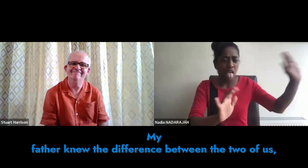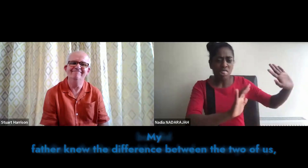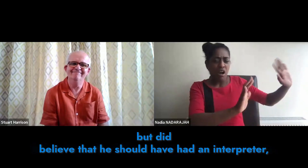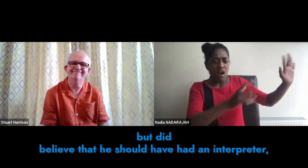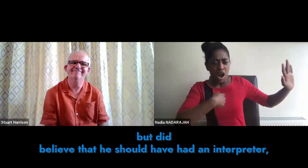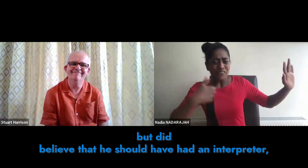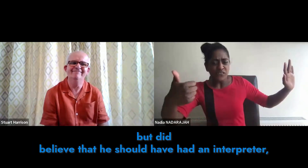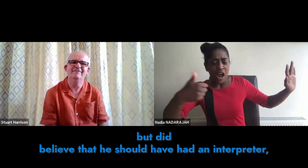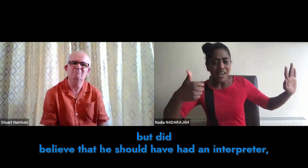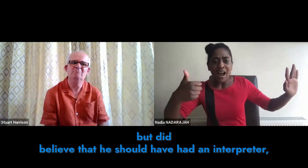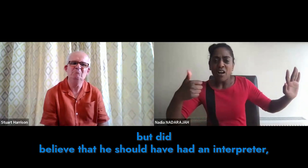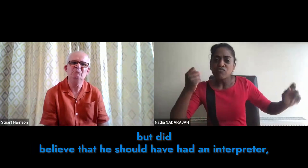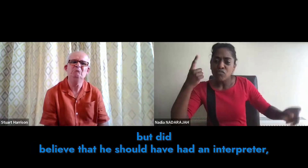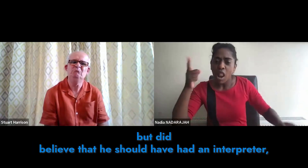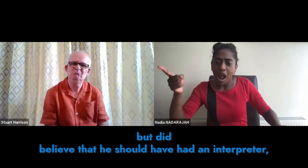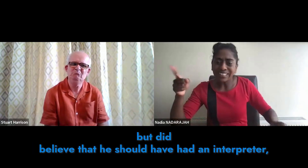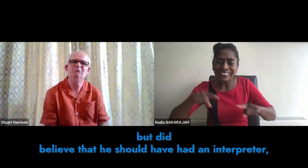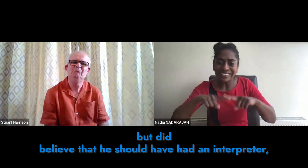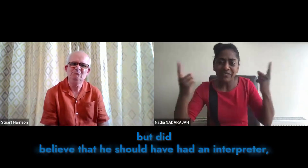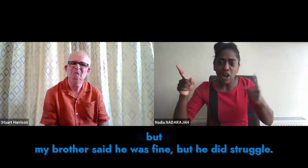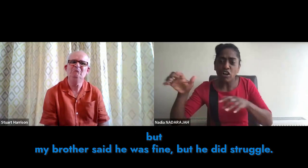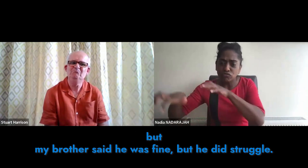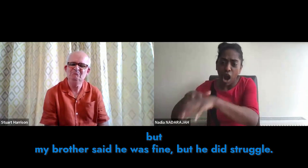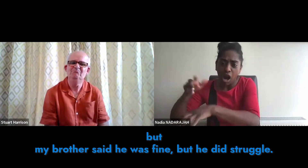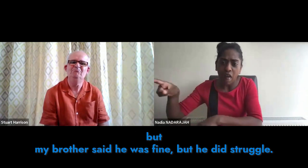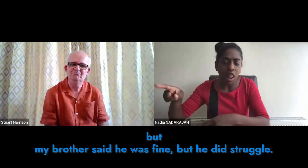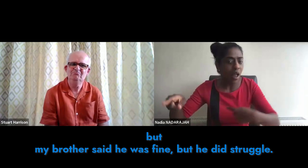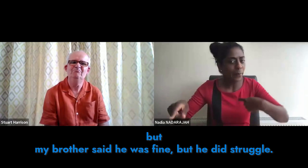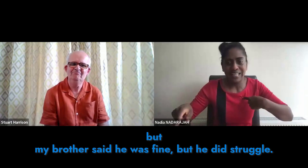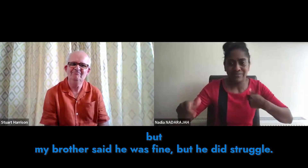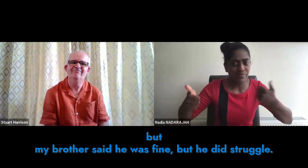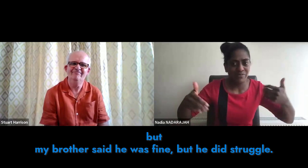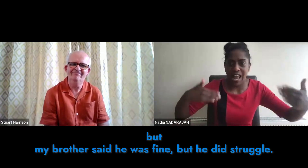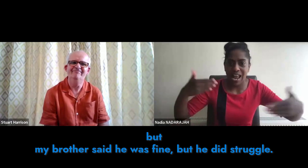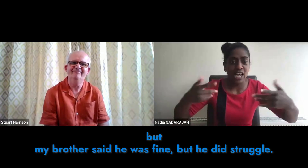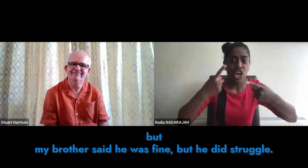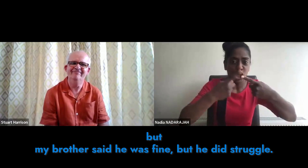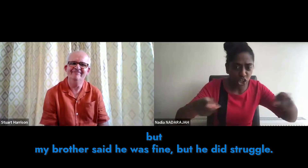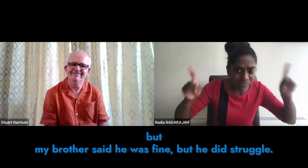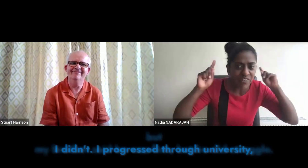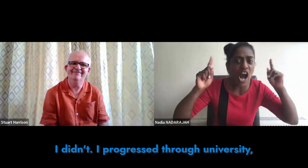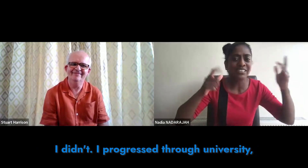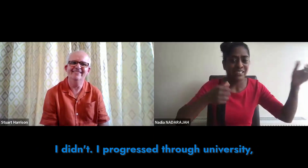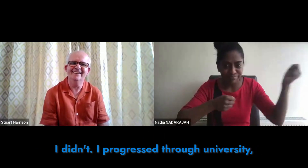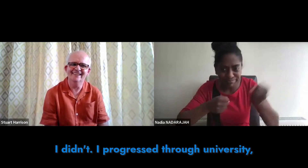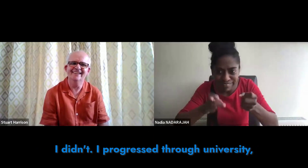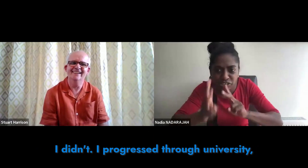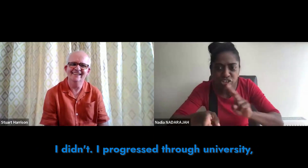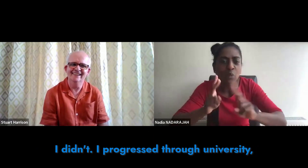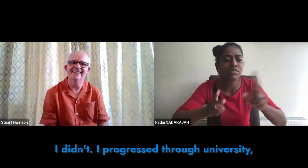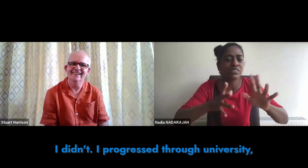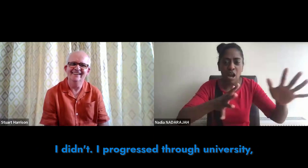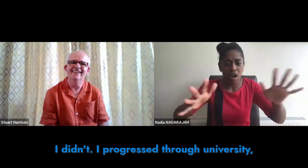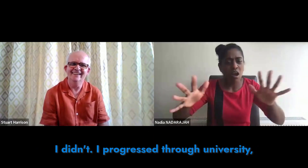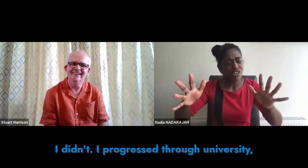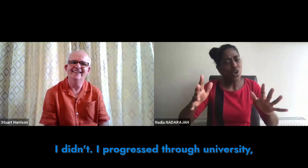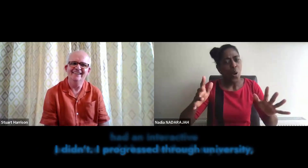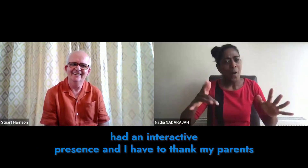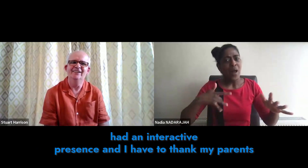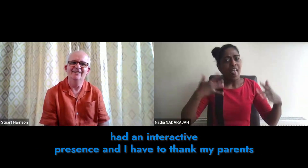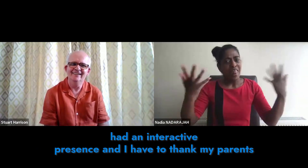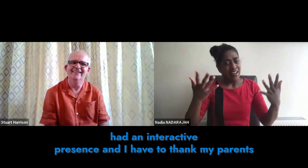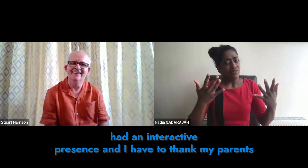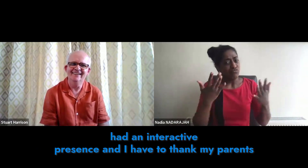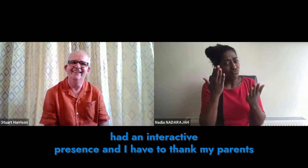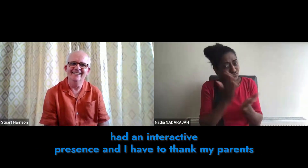two of us, but do believe that he should have had an interpreter. My brother said he was fine, but he did struggle. I didn't. I progressed through